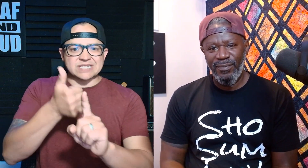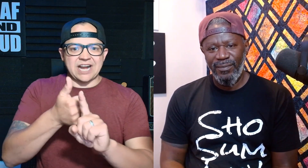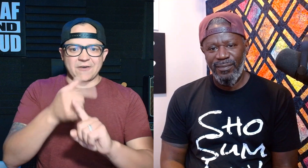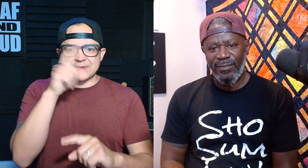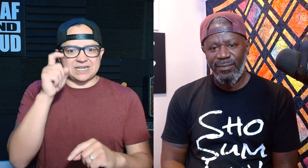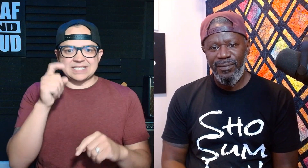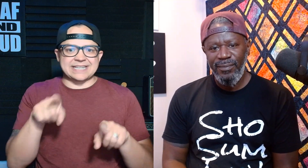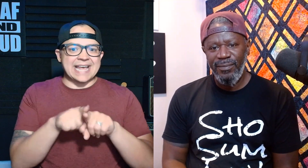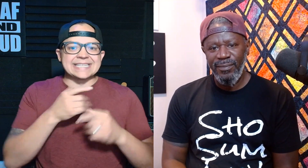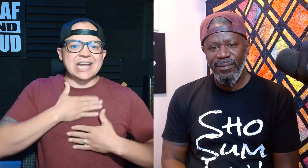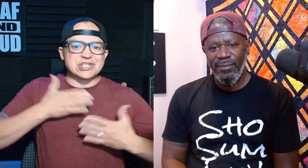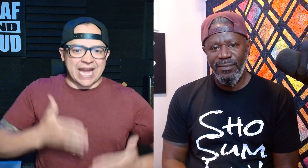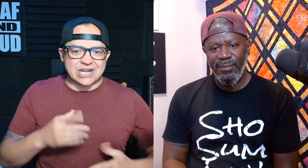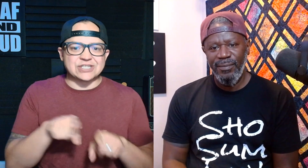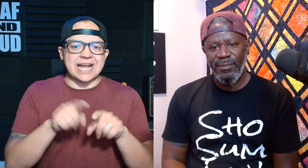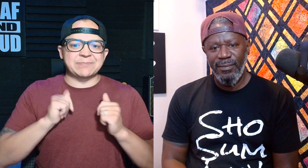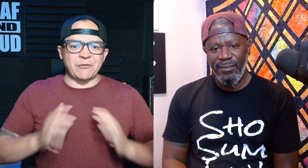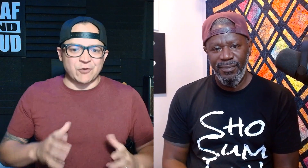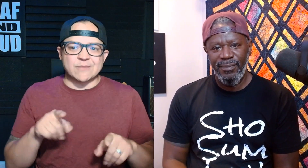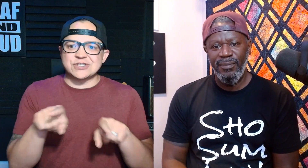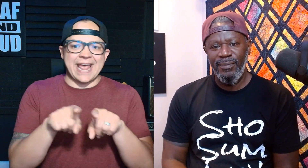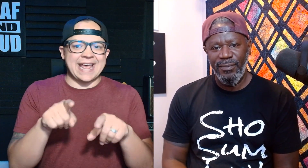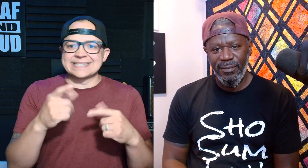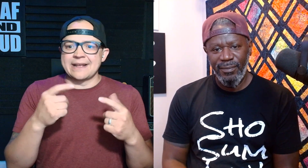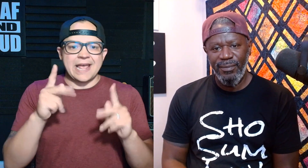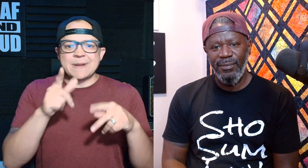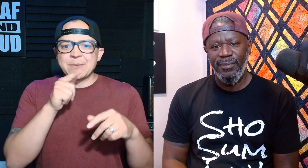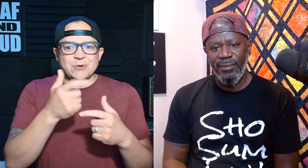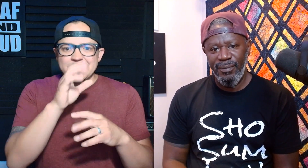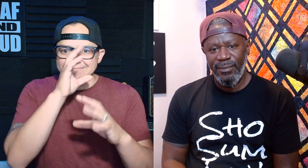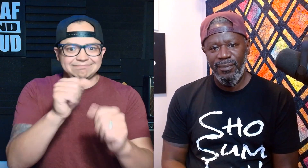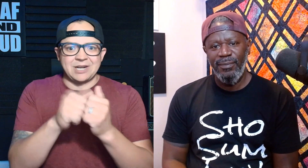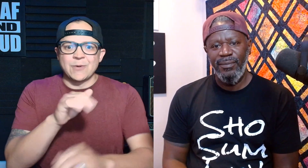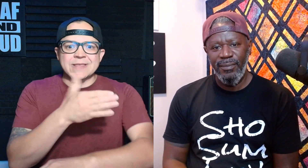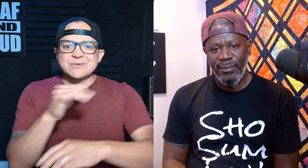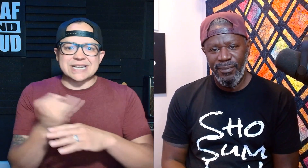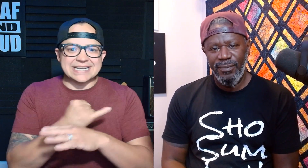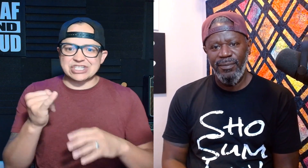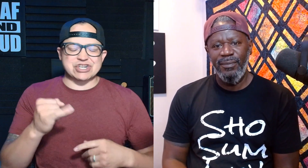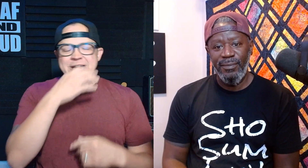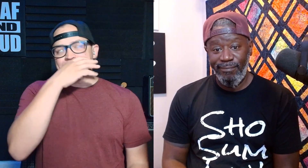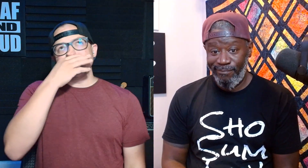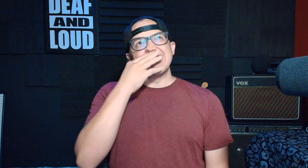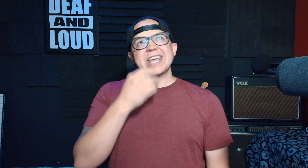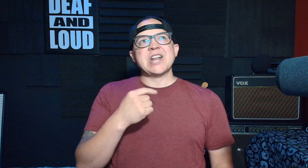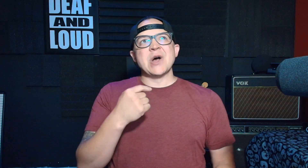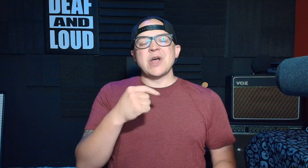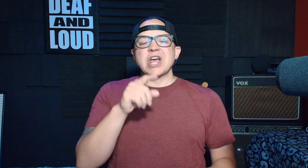promoting yourself, because as entertainers, as performers, as people who are with the music industry,